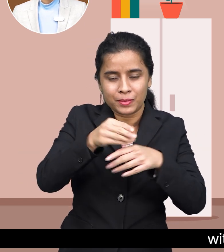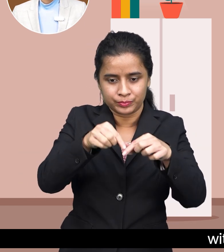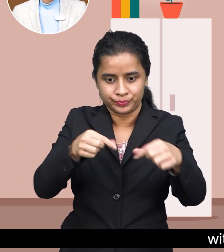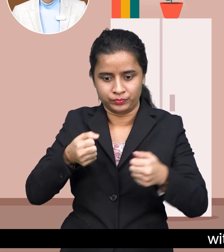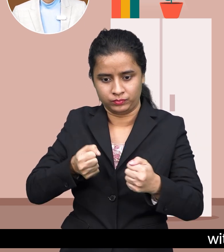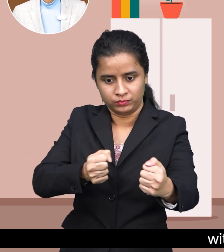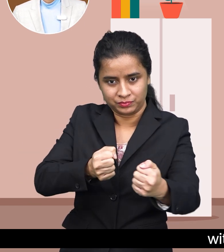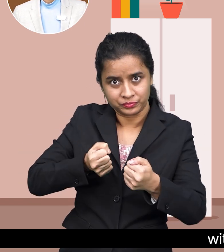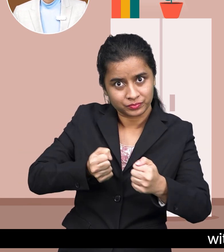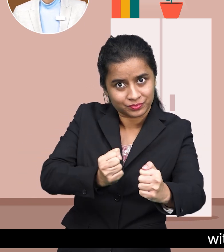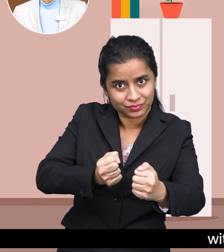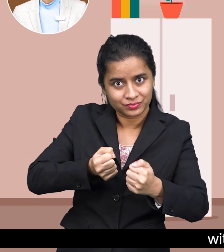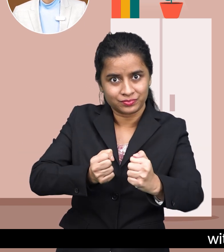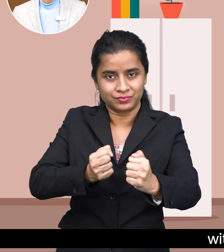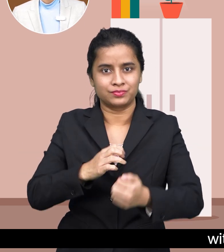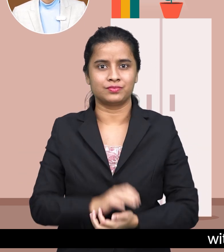of tongs.